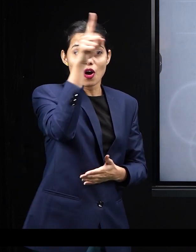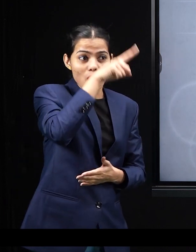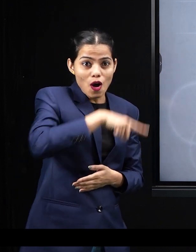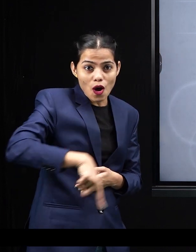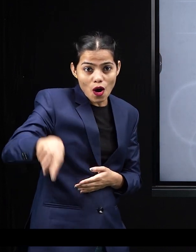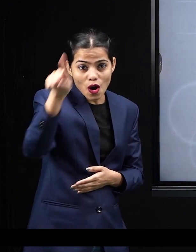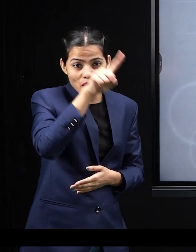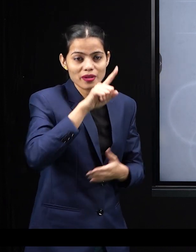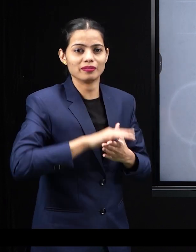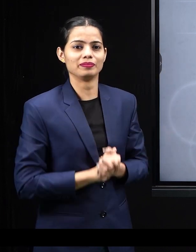circles,